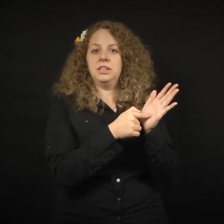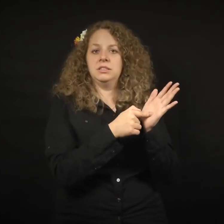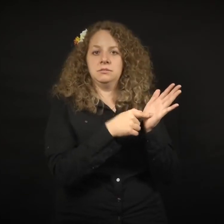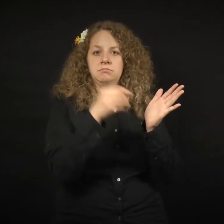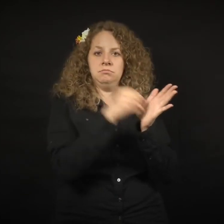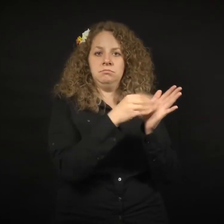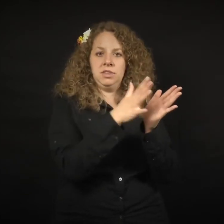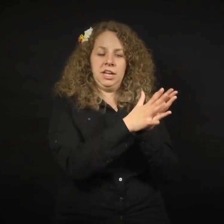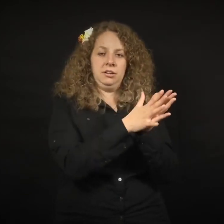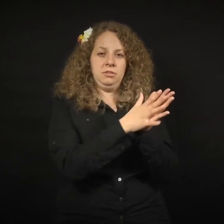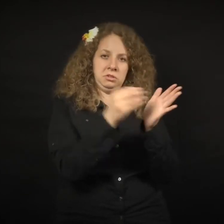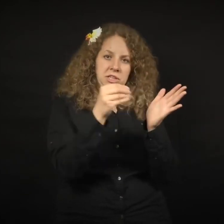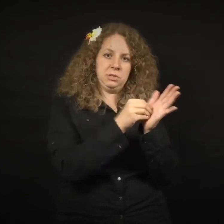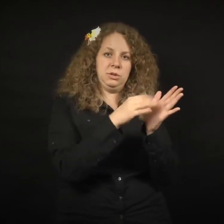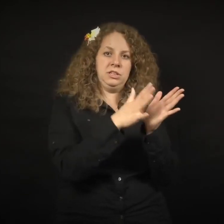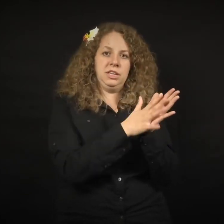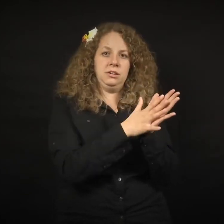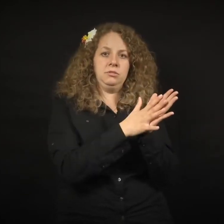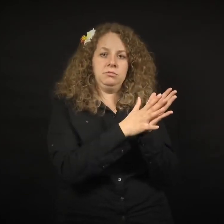that's there. It's written down.